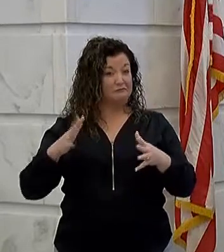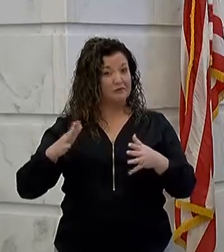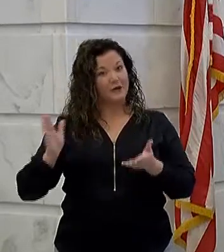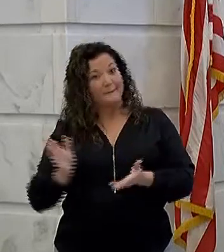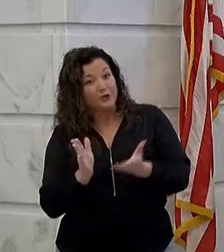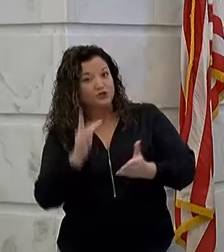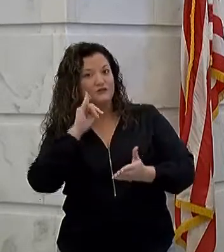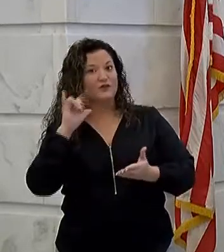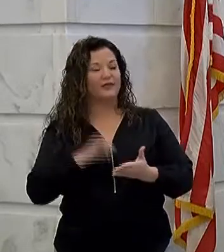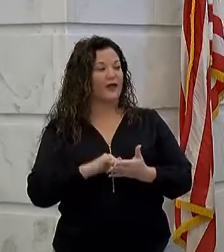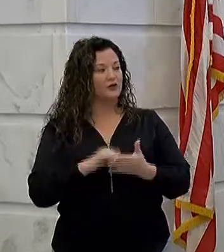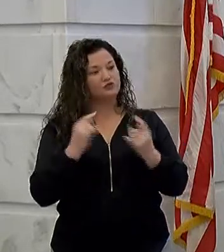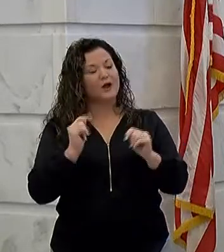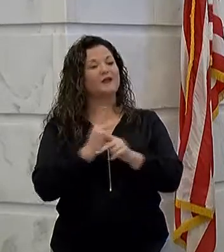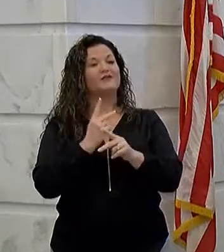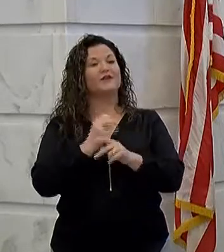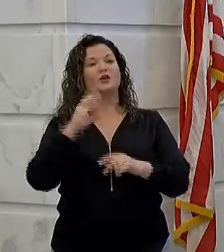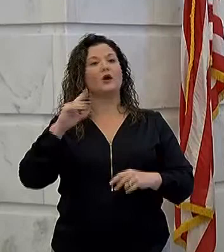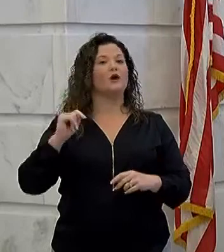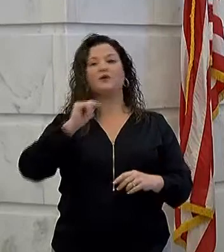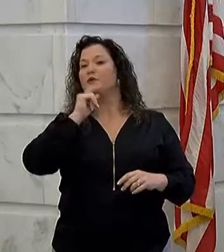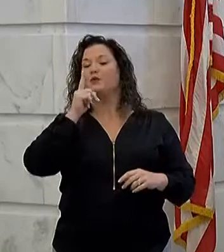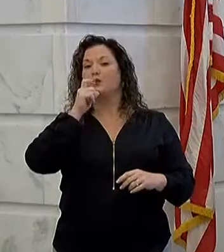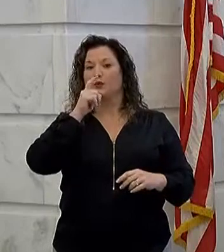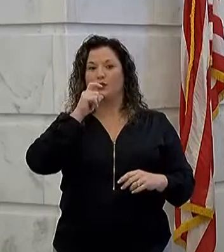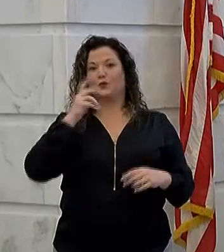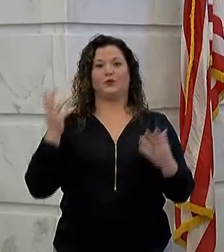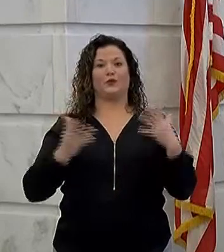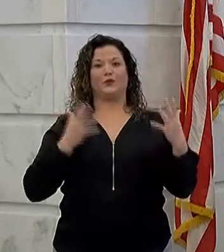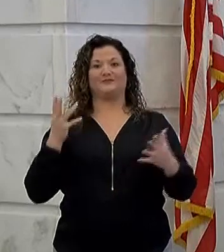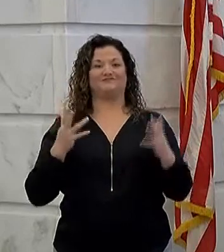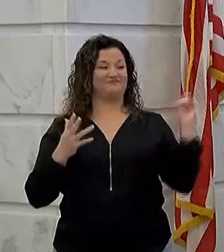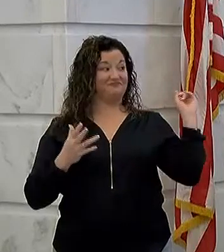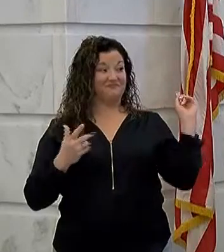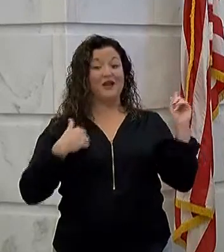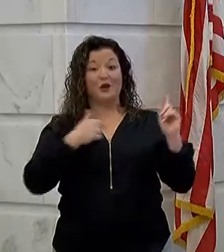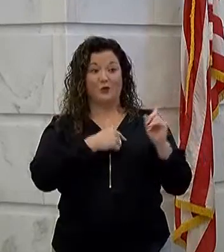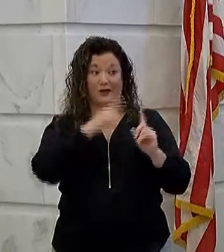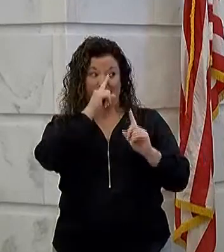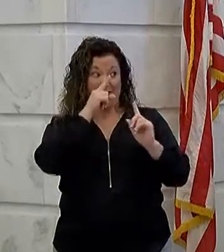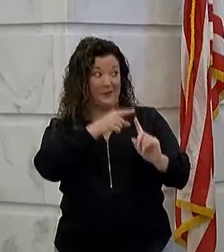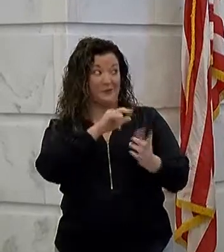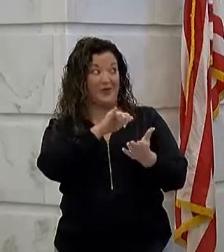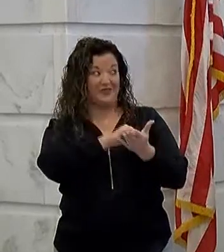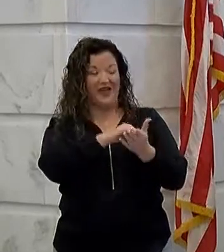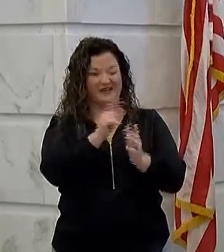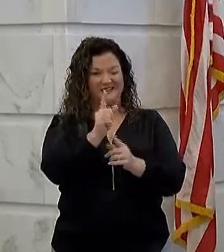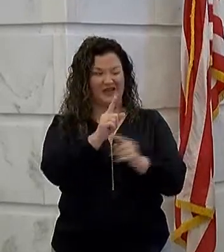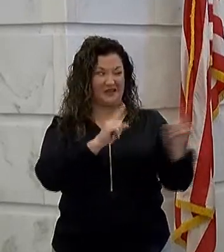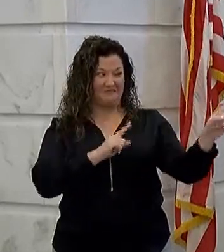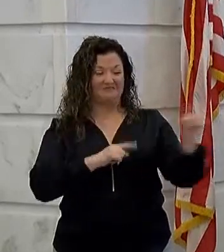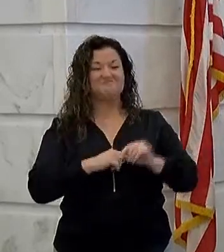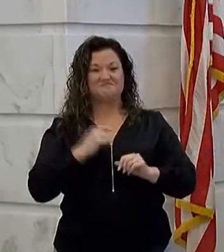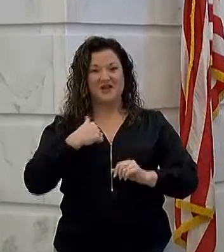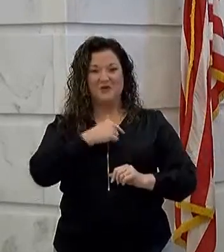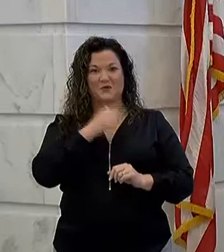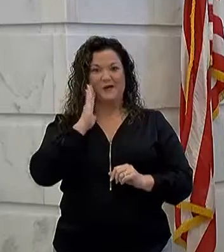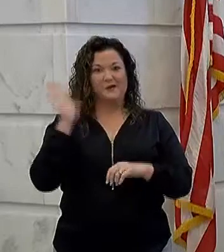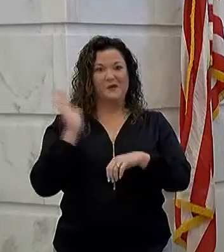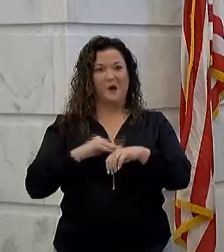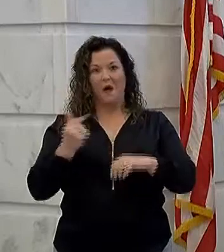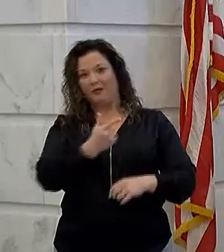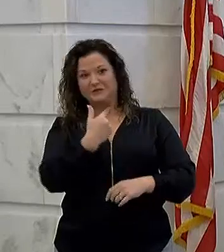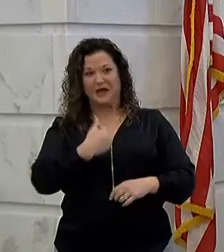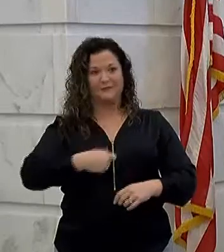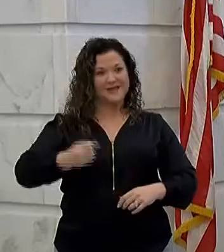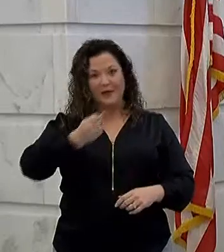So just trying to figure out who's we're going to pinpoint that in just a second. We're going to call him to the